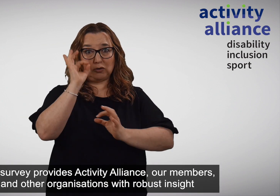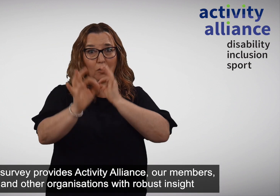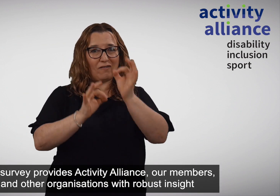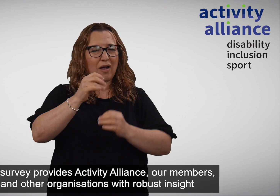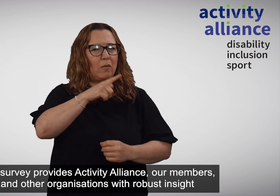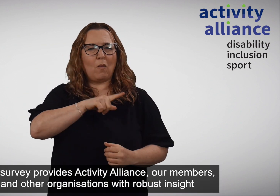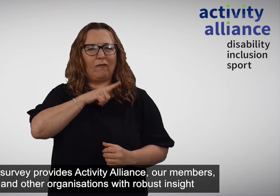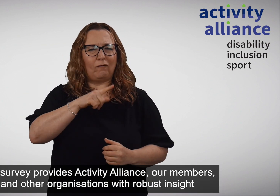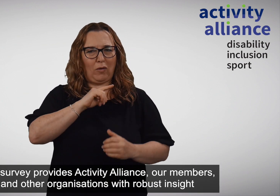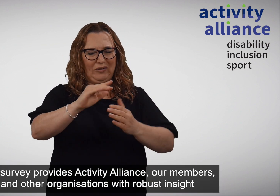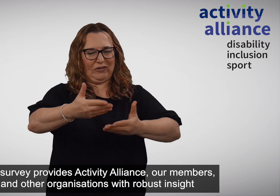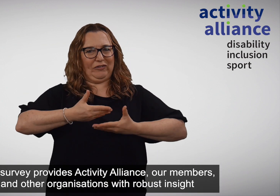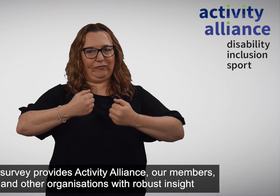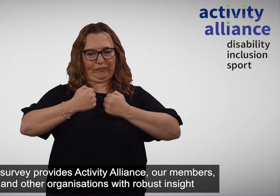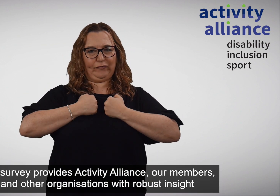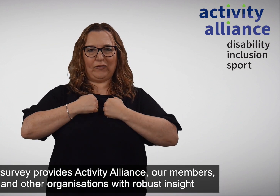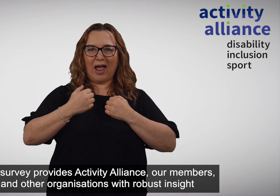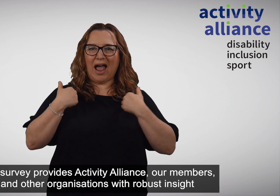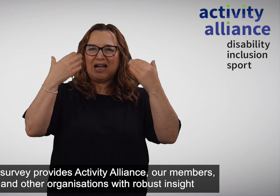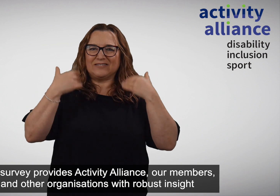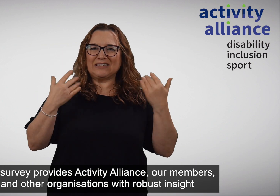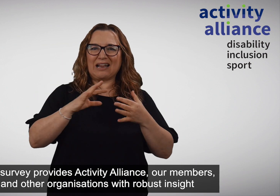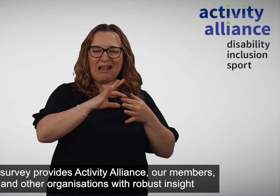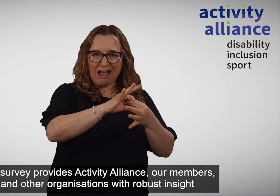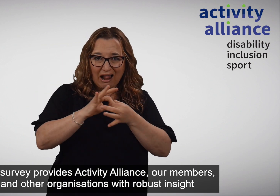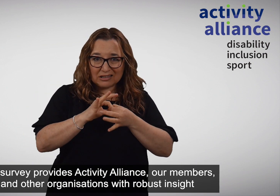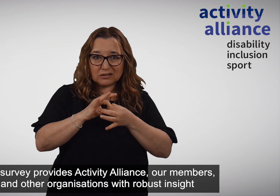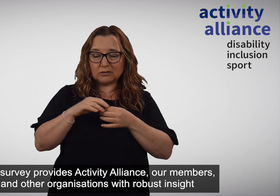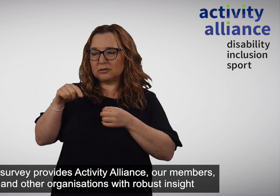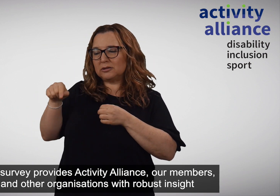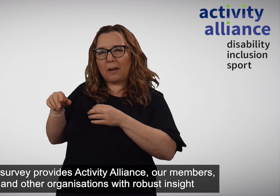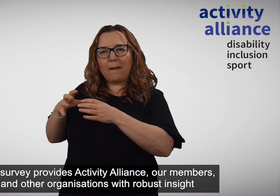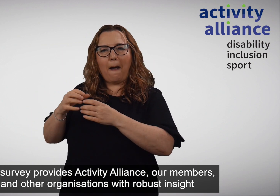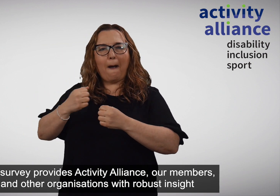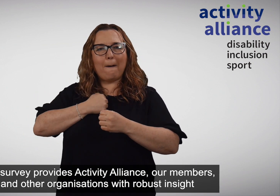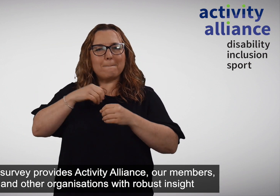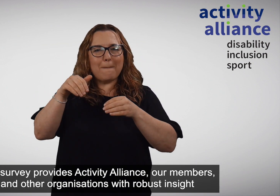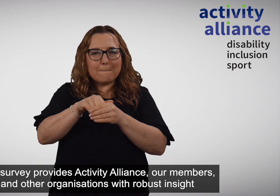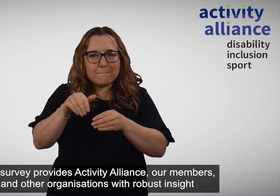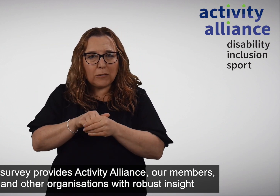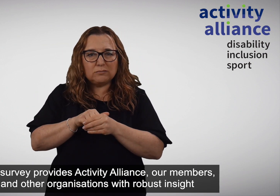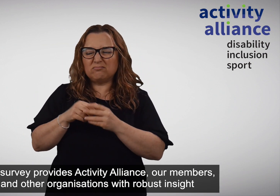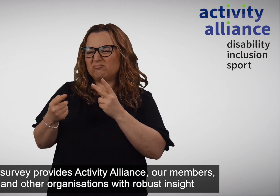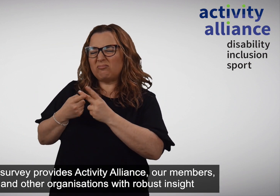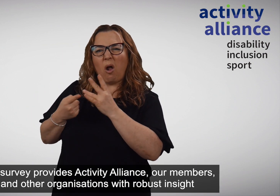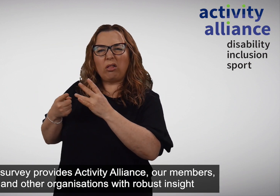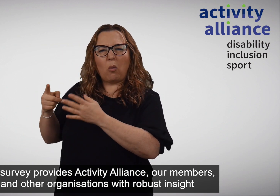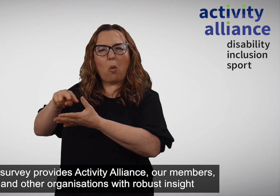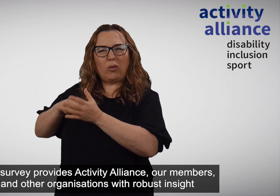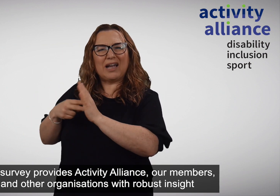The survey provides Activity Alliance, our members and other organisations